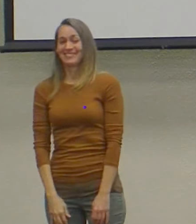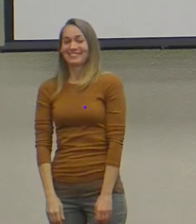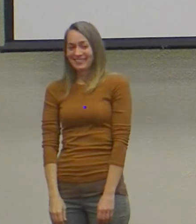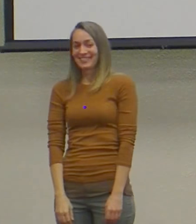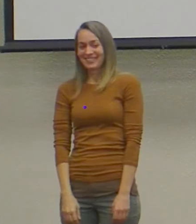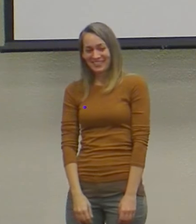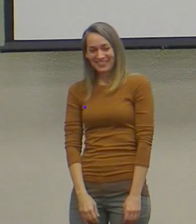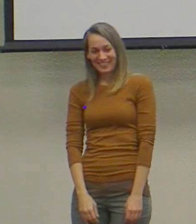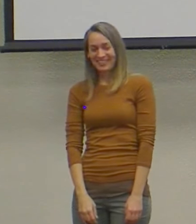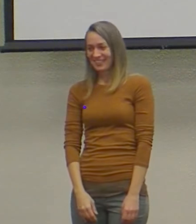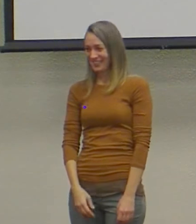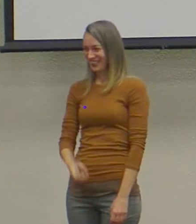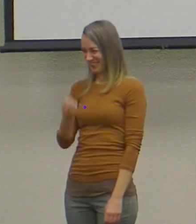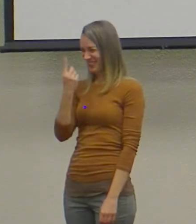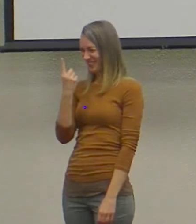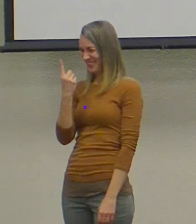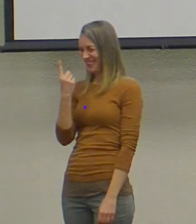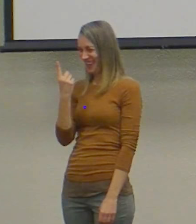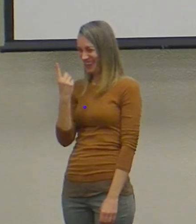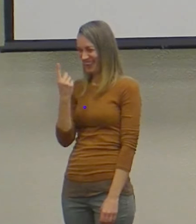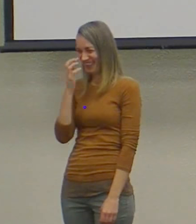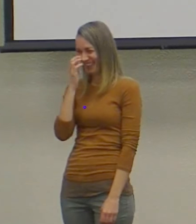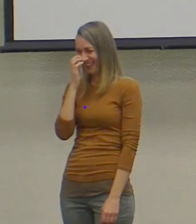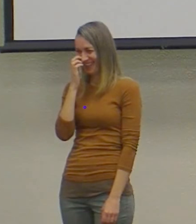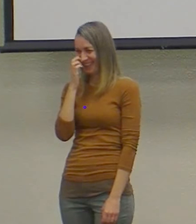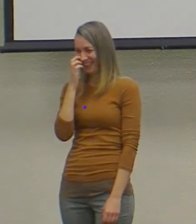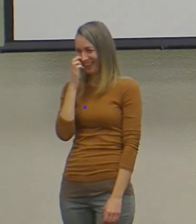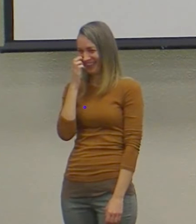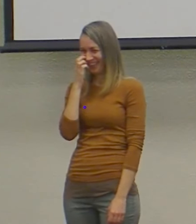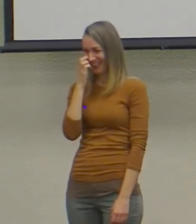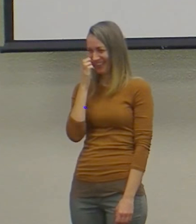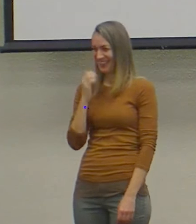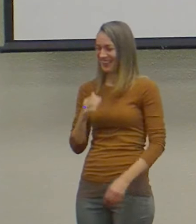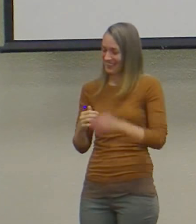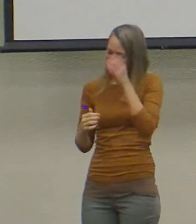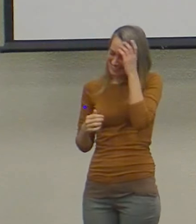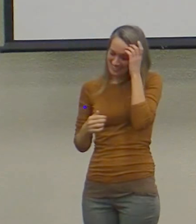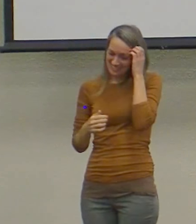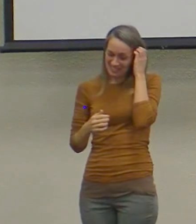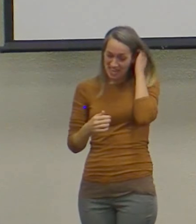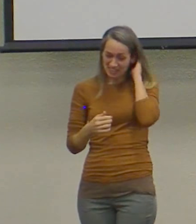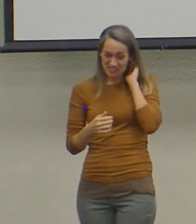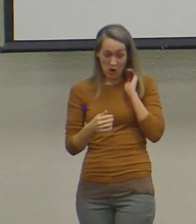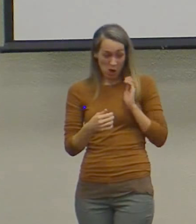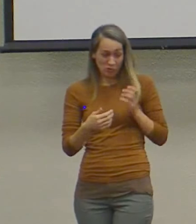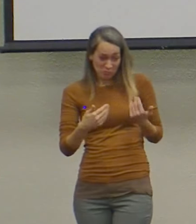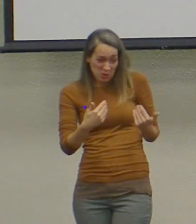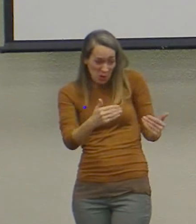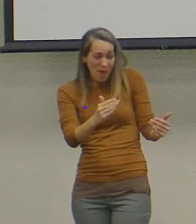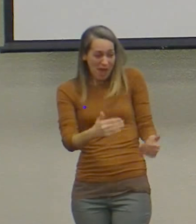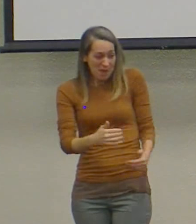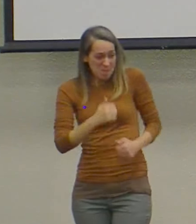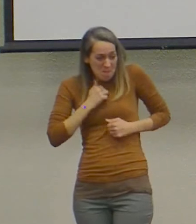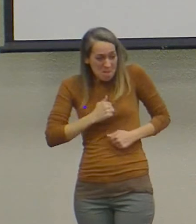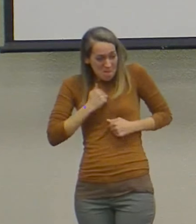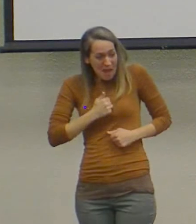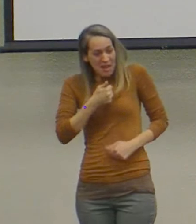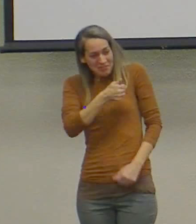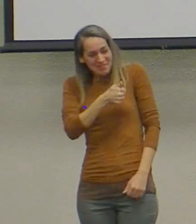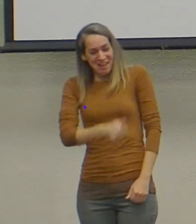Are you there with me? Okay. She says, take a bath. Wash